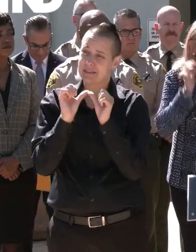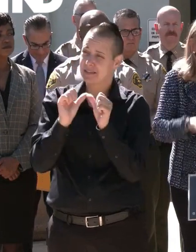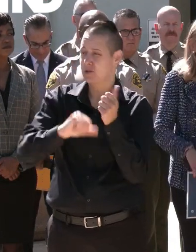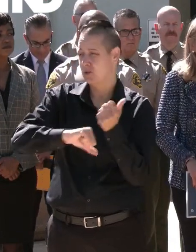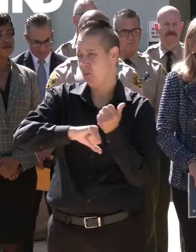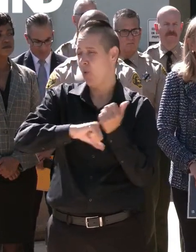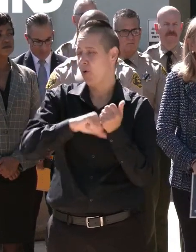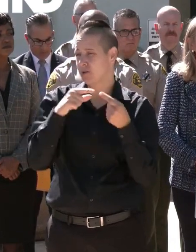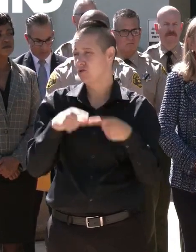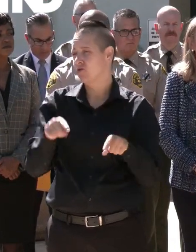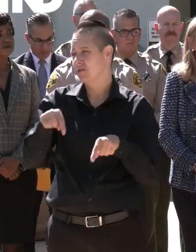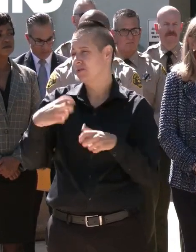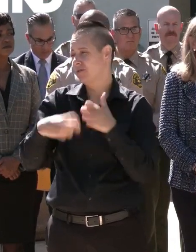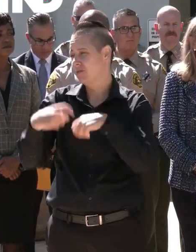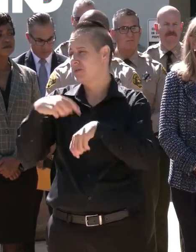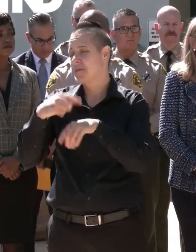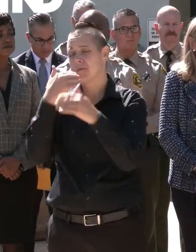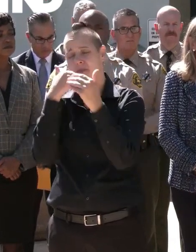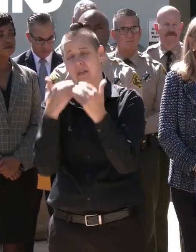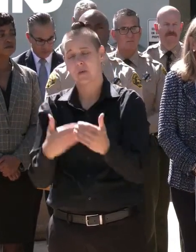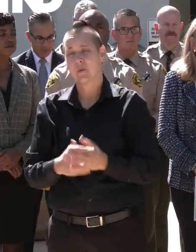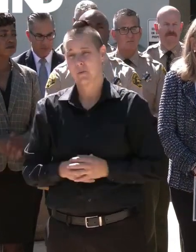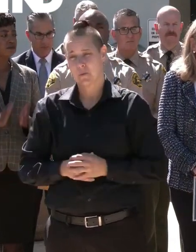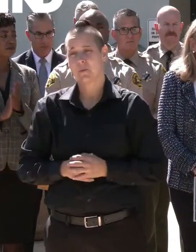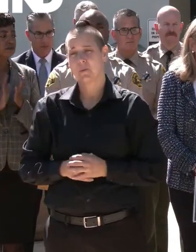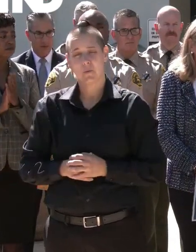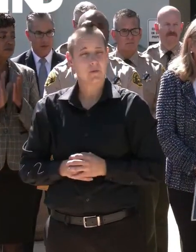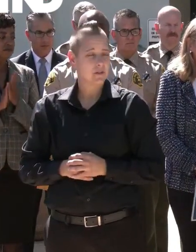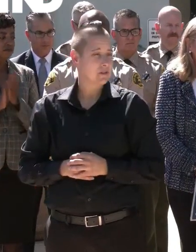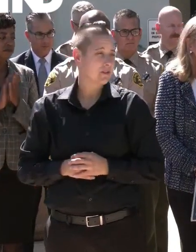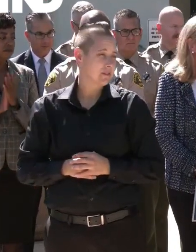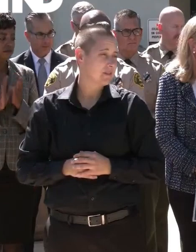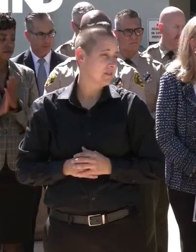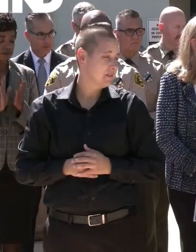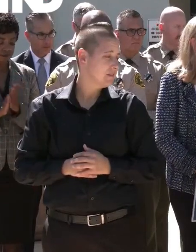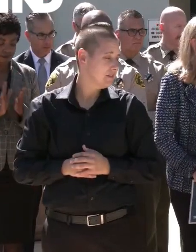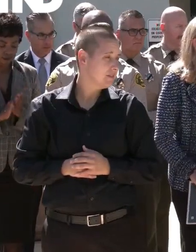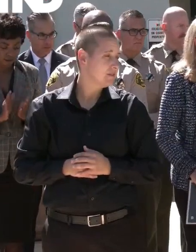continue to support them at this difficult time. Thank you.